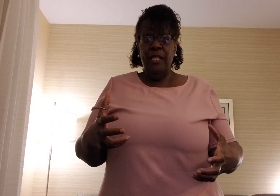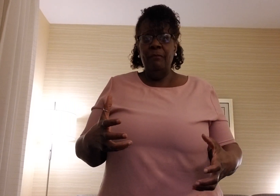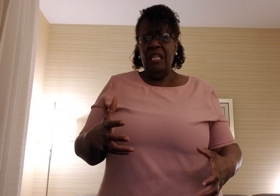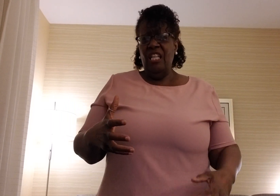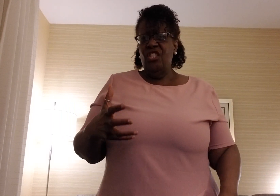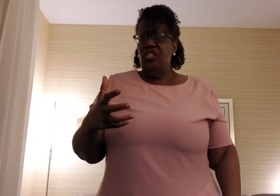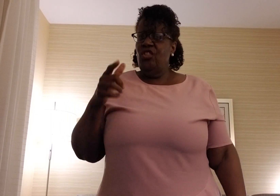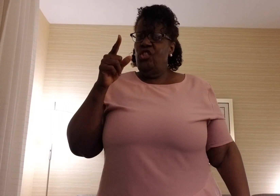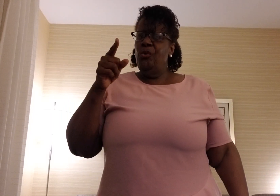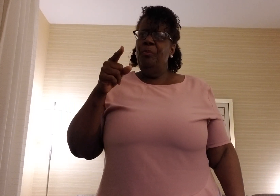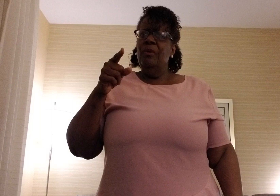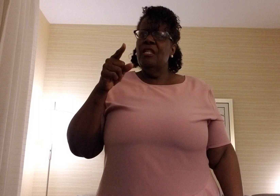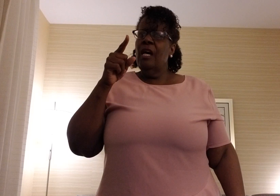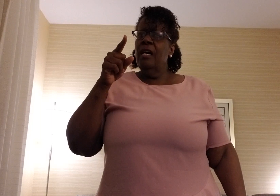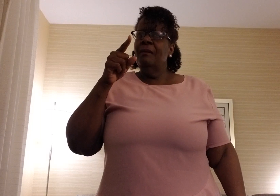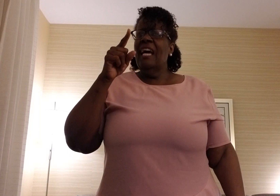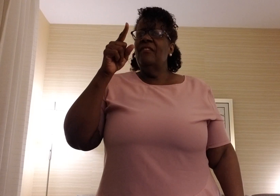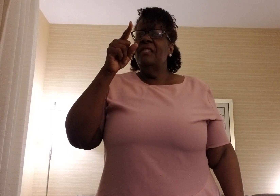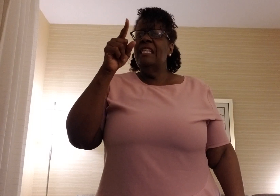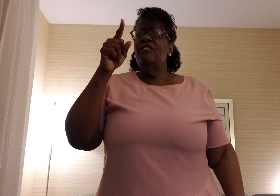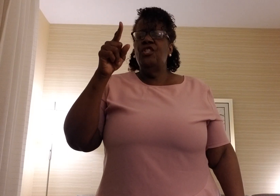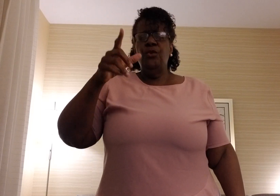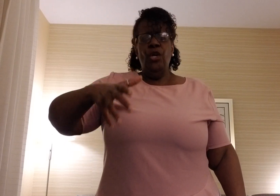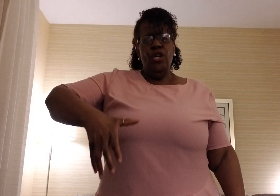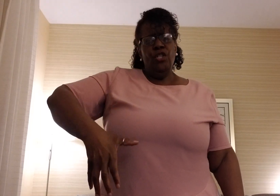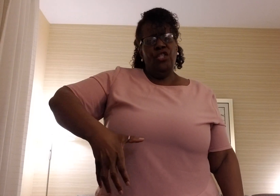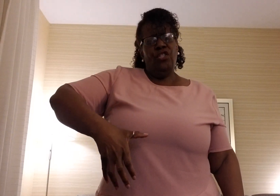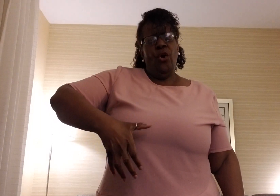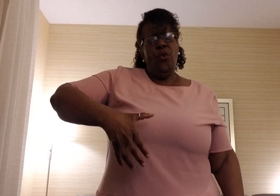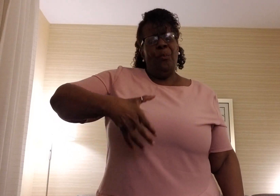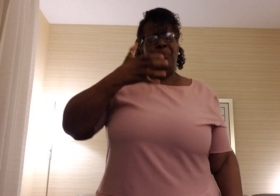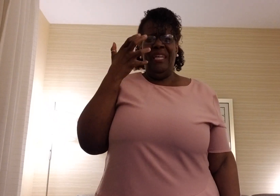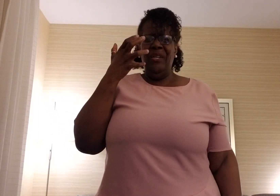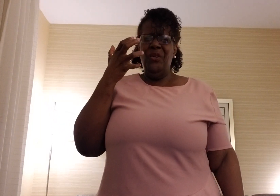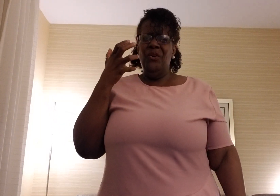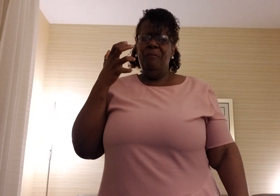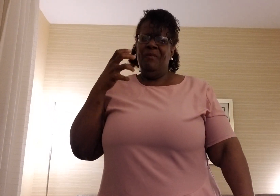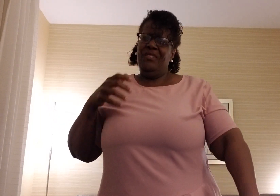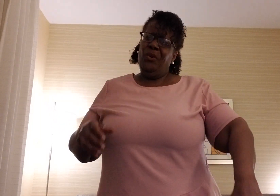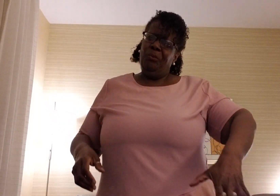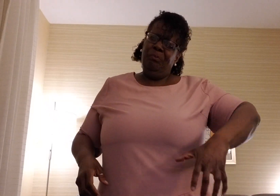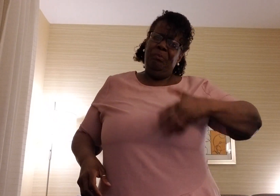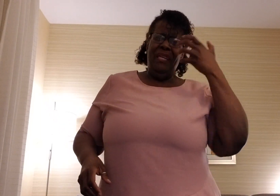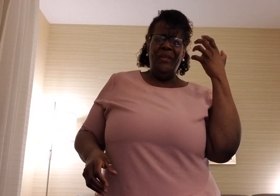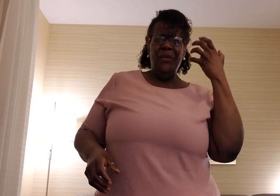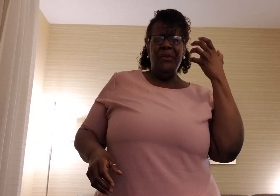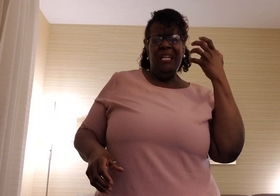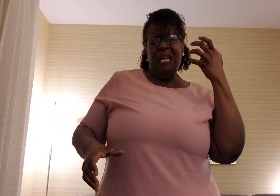angry. So life leaves you so bitter, bitter.